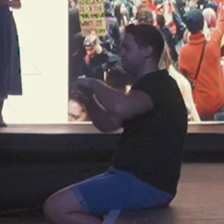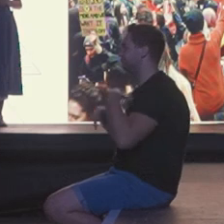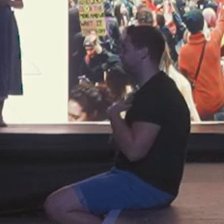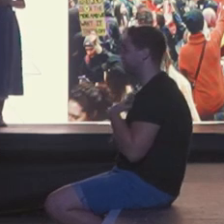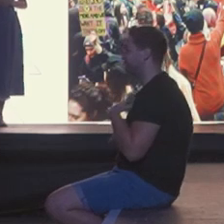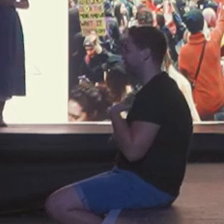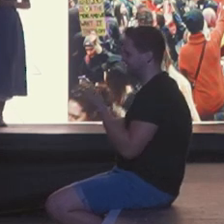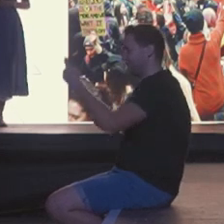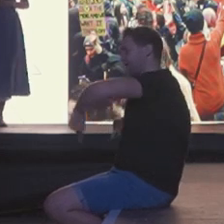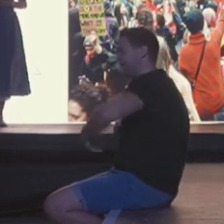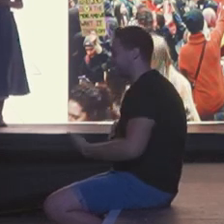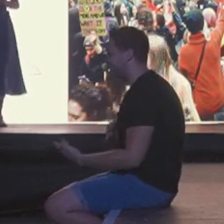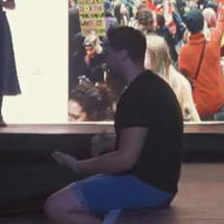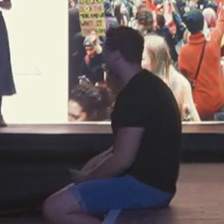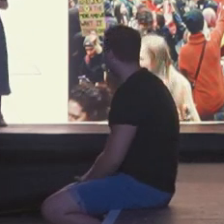March.